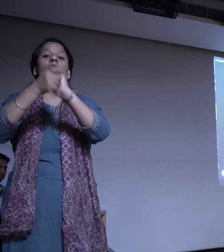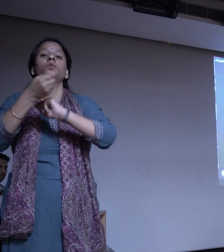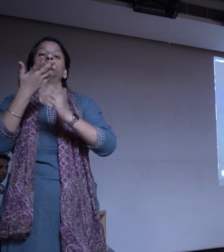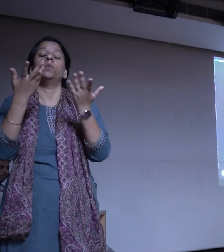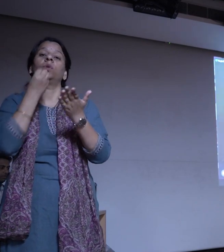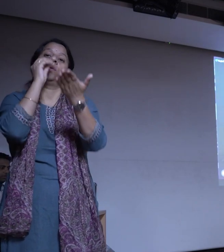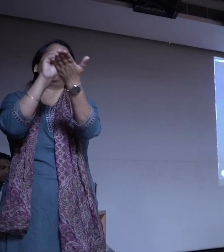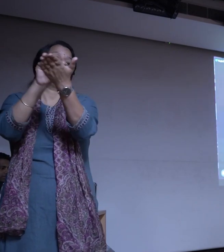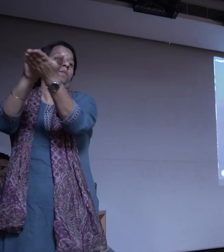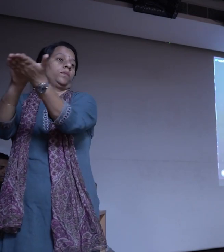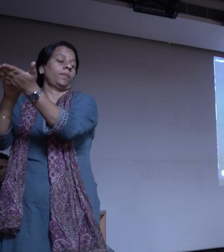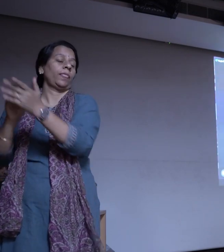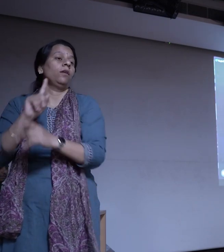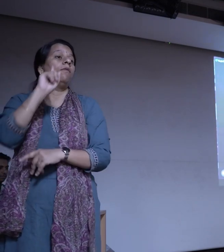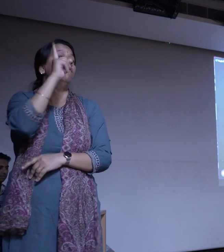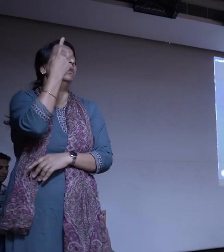if I give some